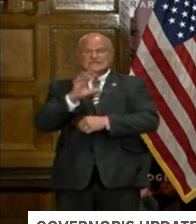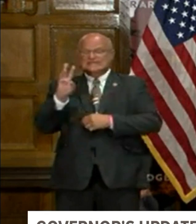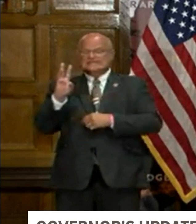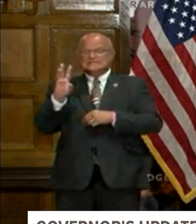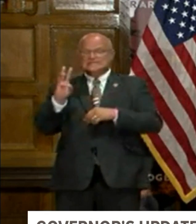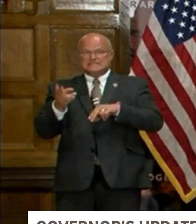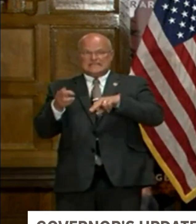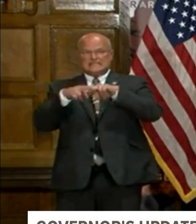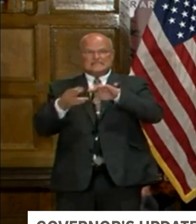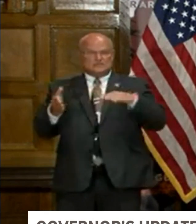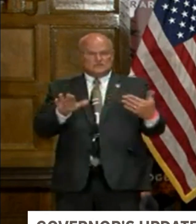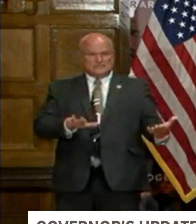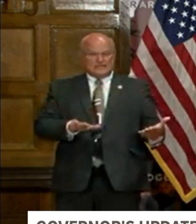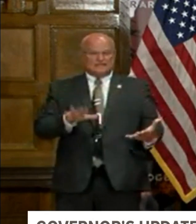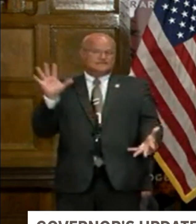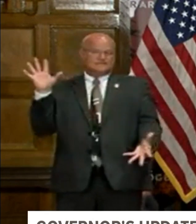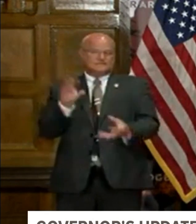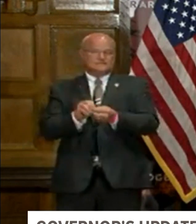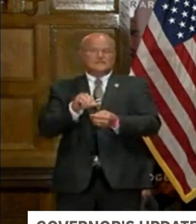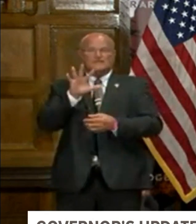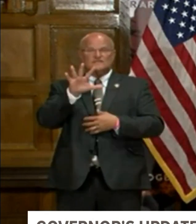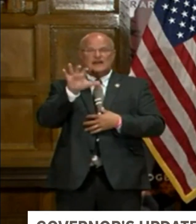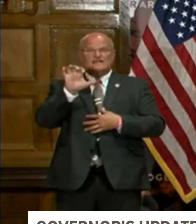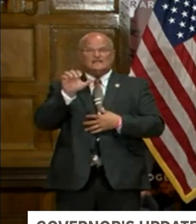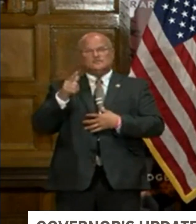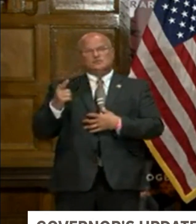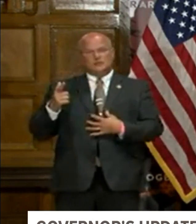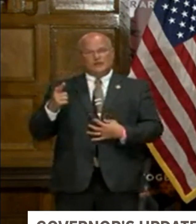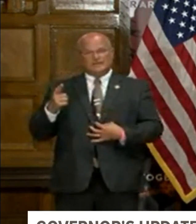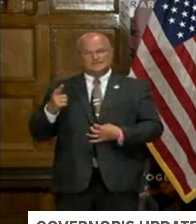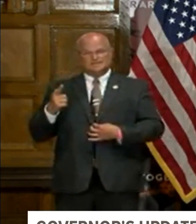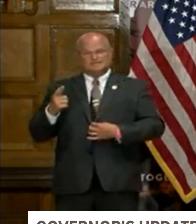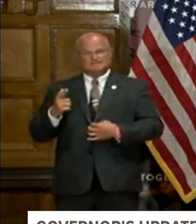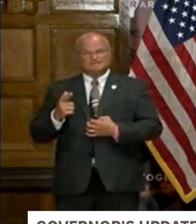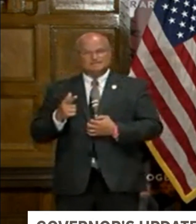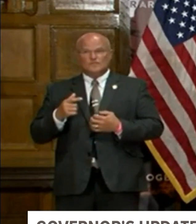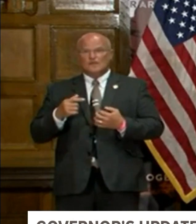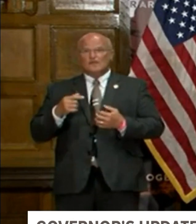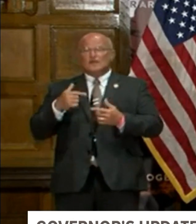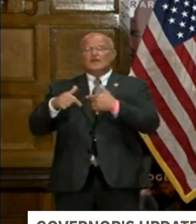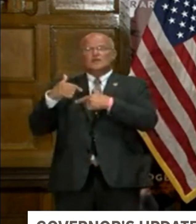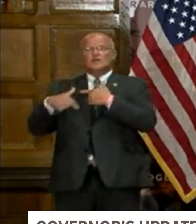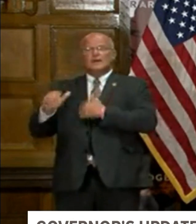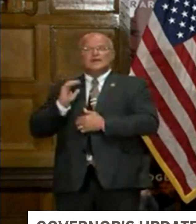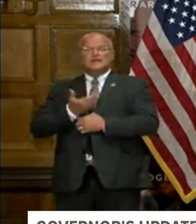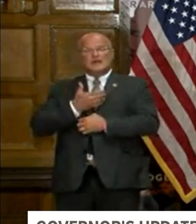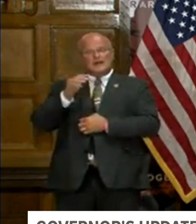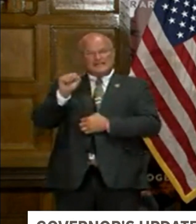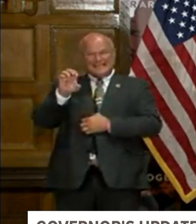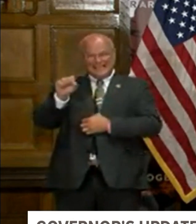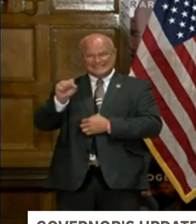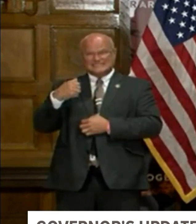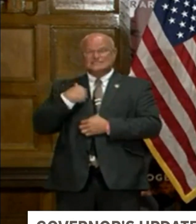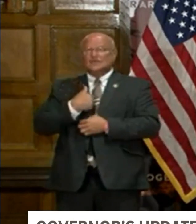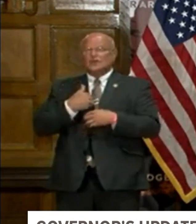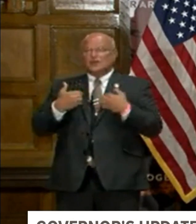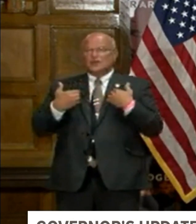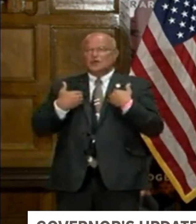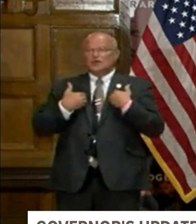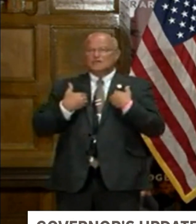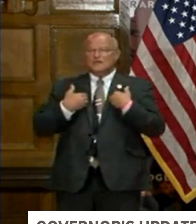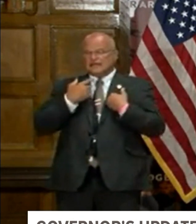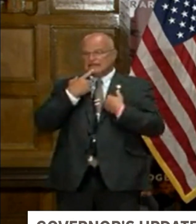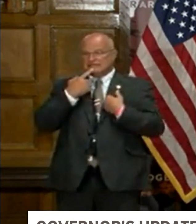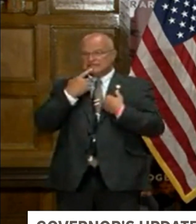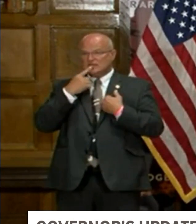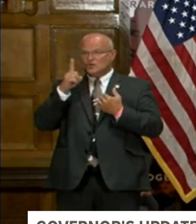6 additional deaths. That brings us to 521. Going back to our cases, we've had, as